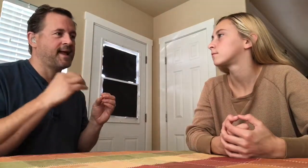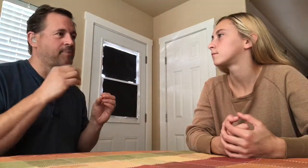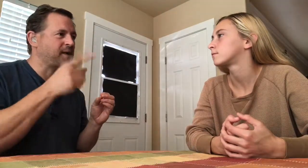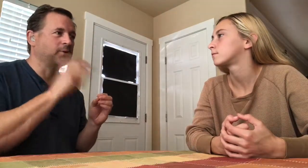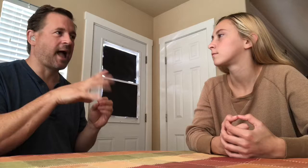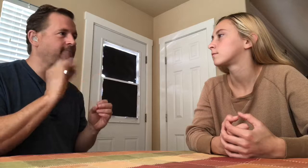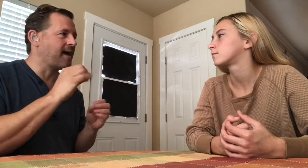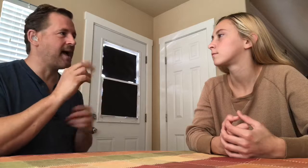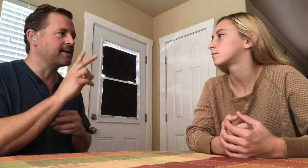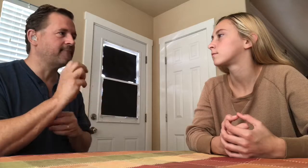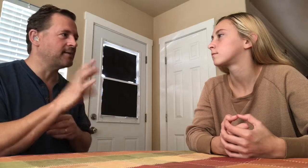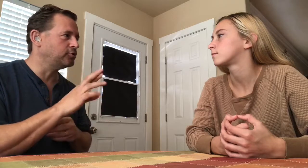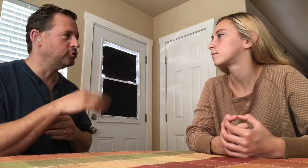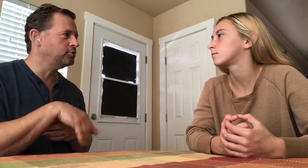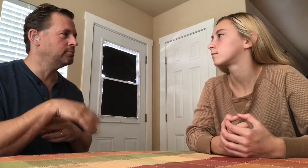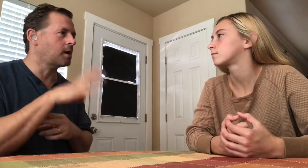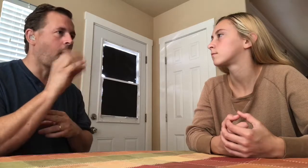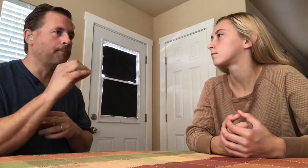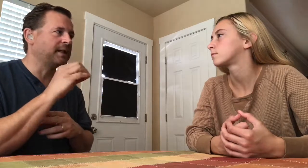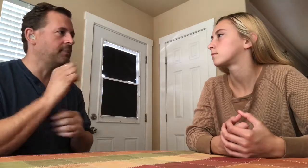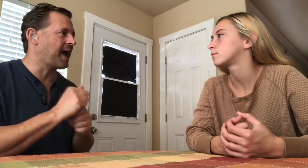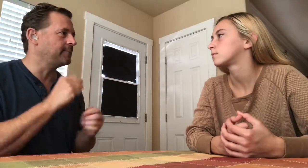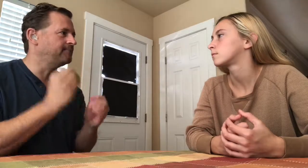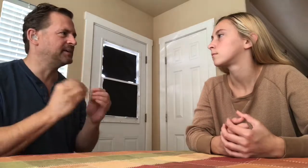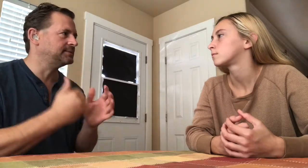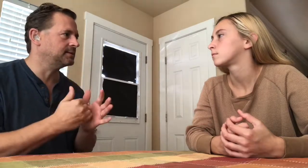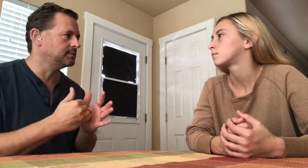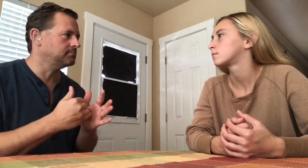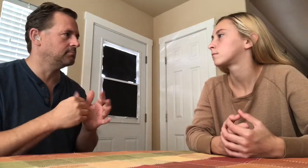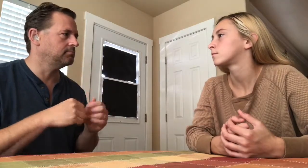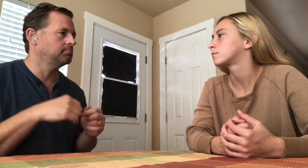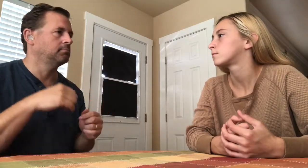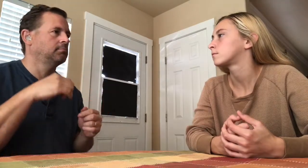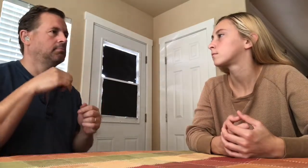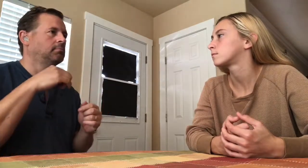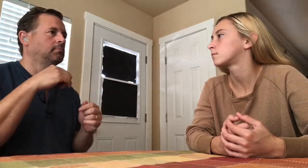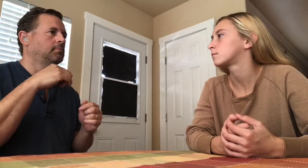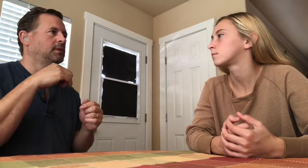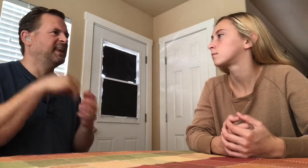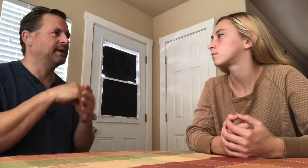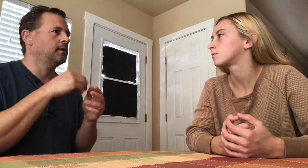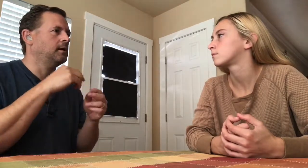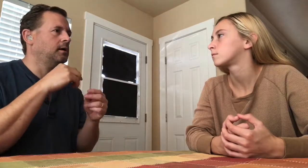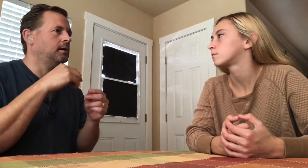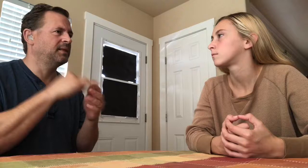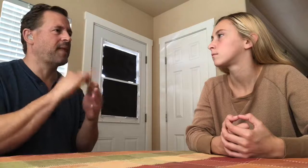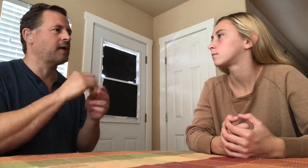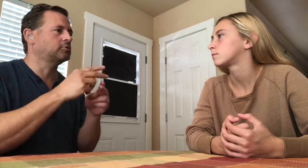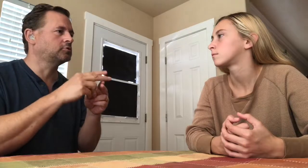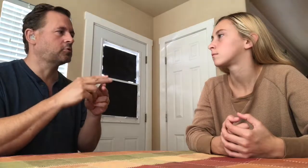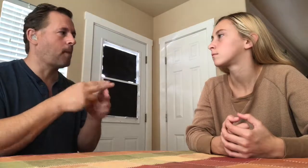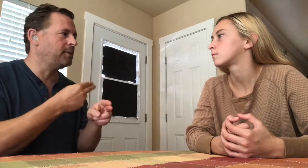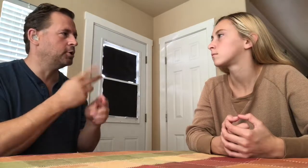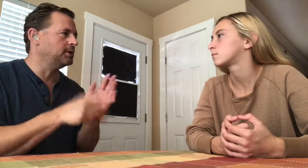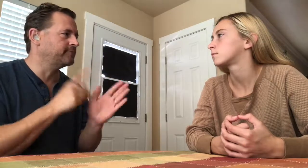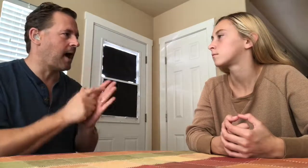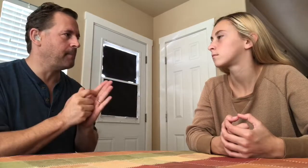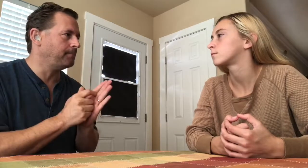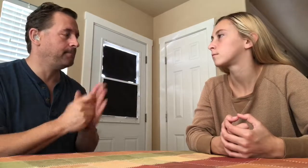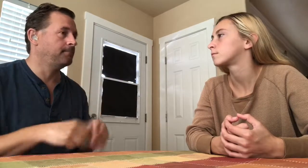And they could not find a vendor, a company that can fix it in that short period of time.